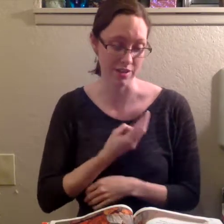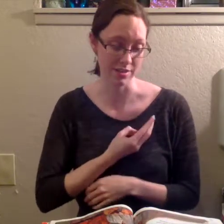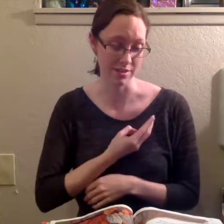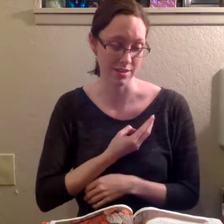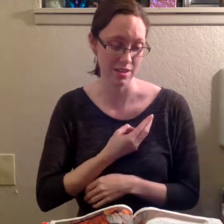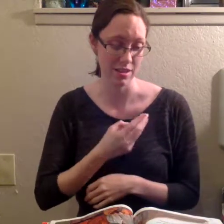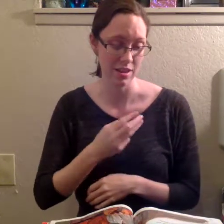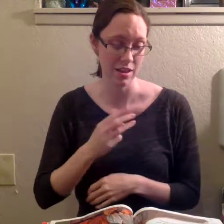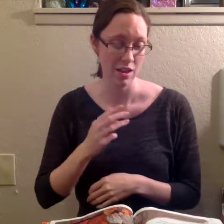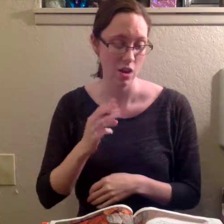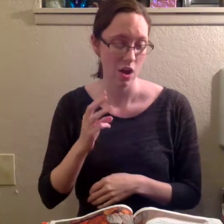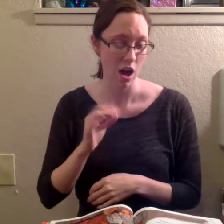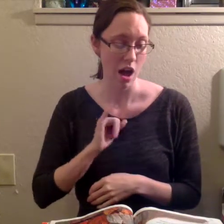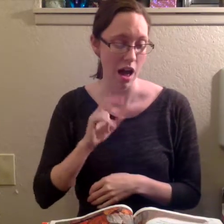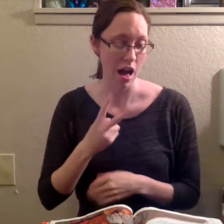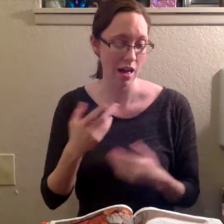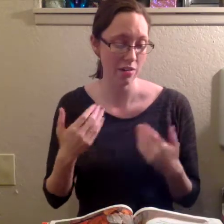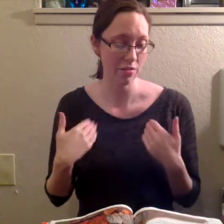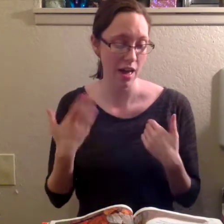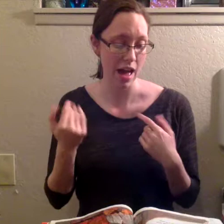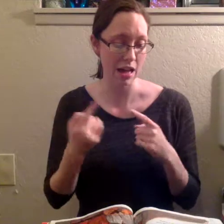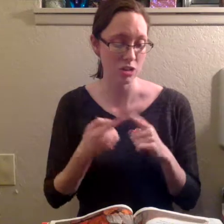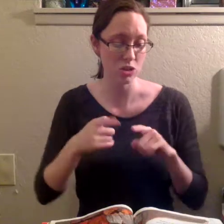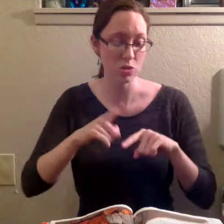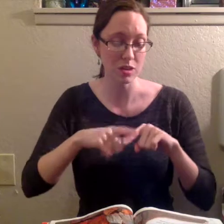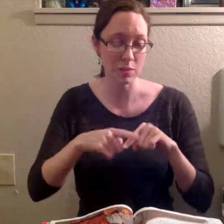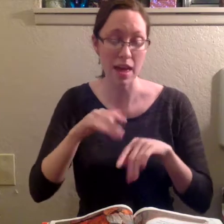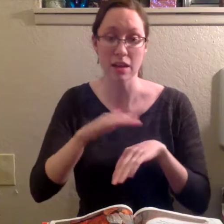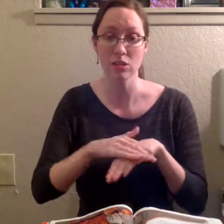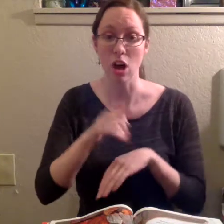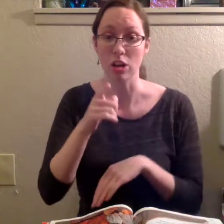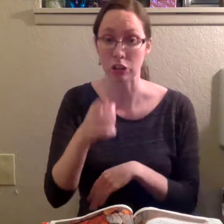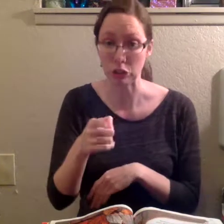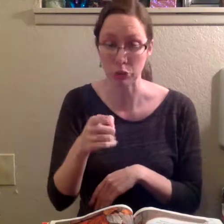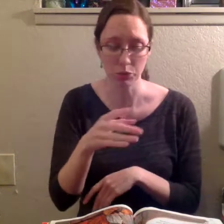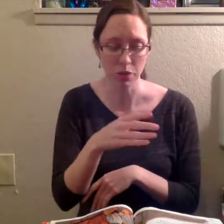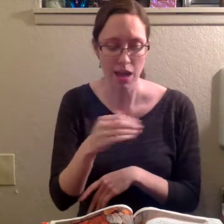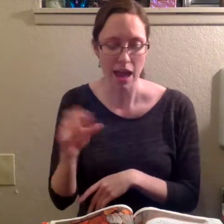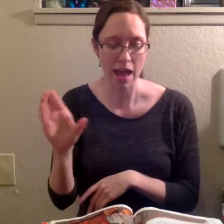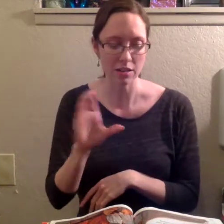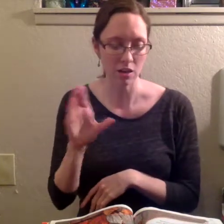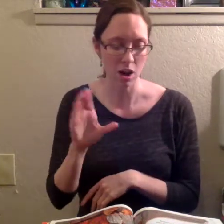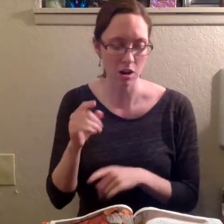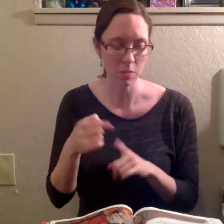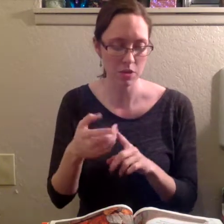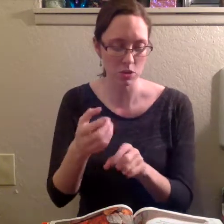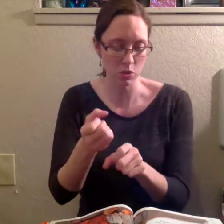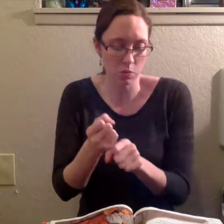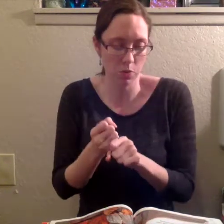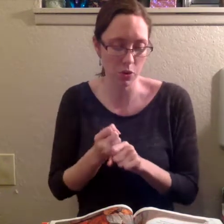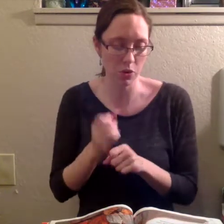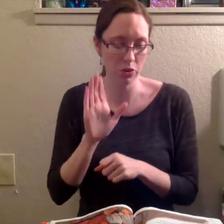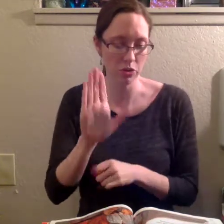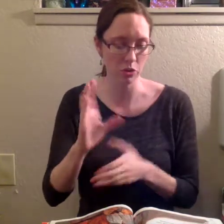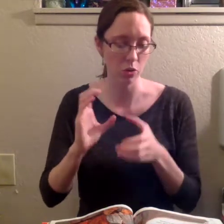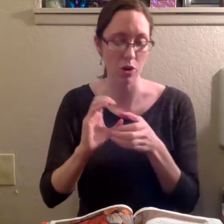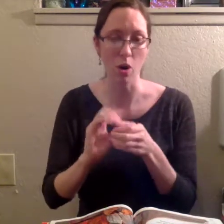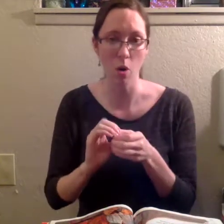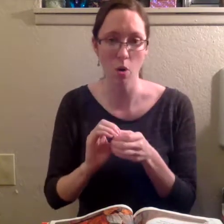us. I've had to depend on you and Carmen to pull your